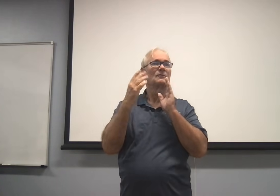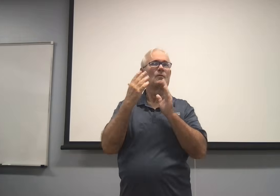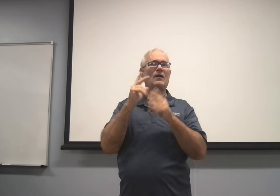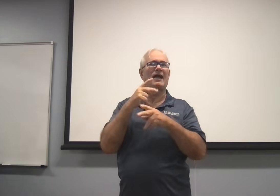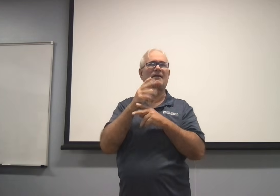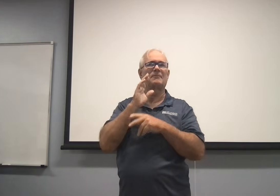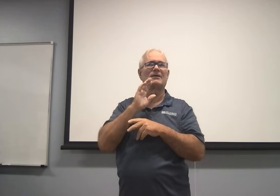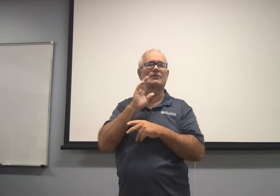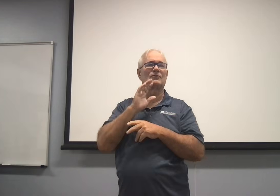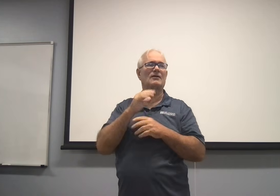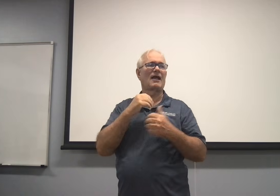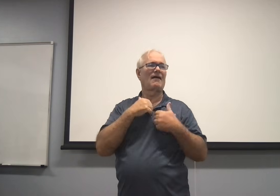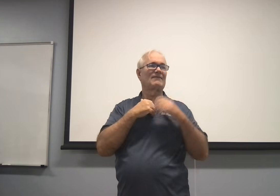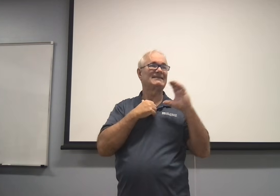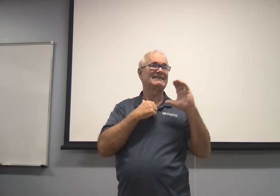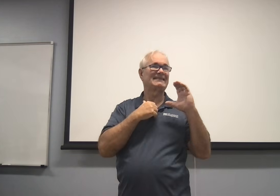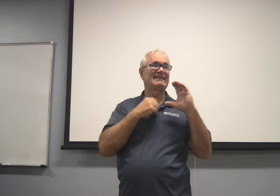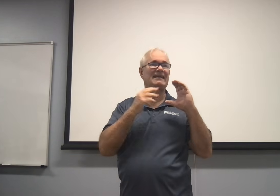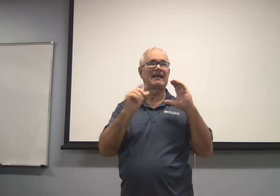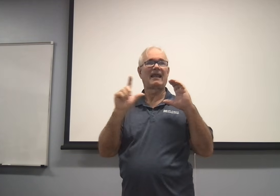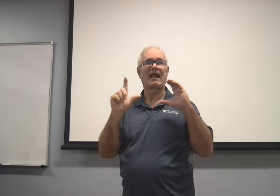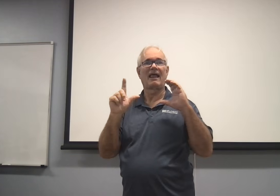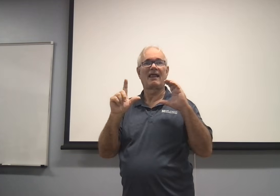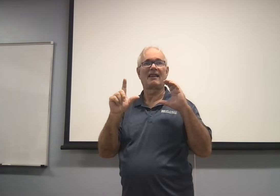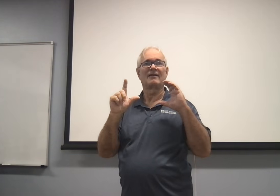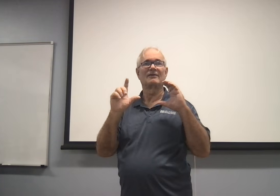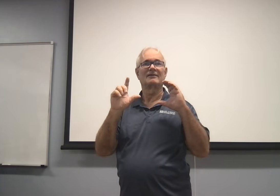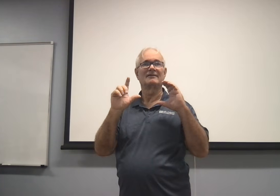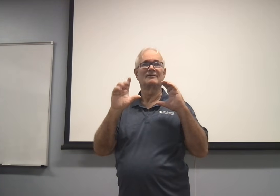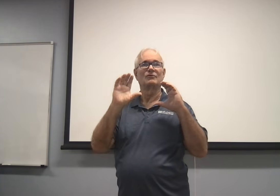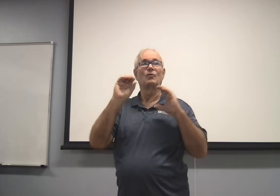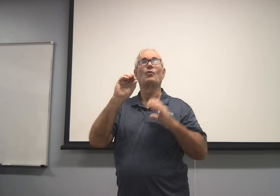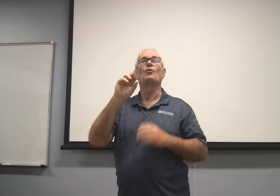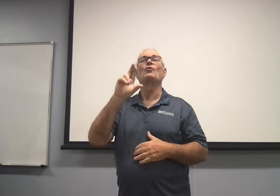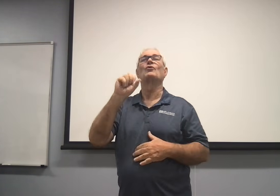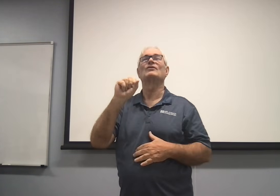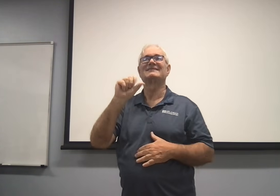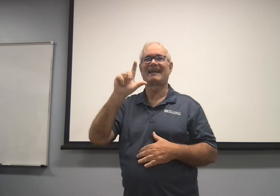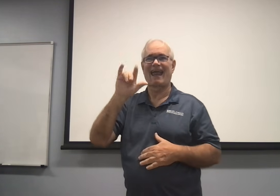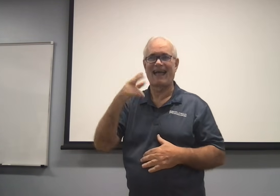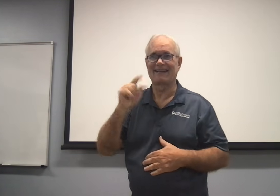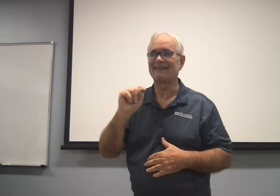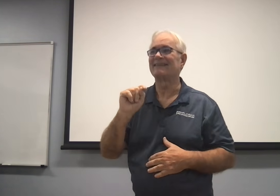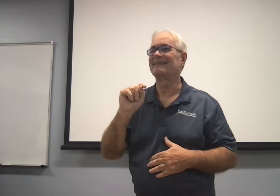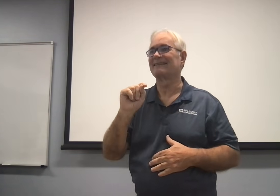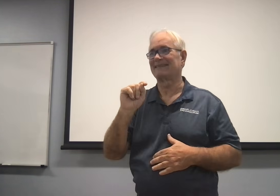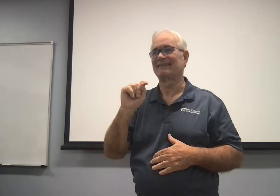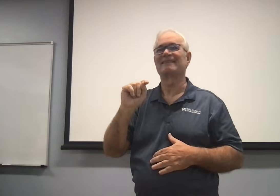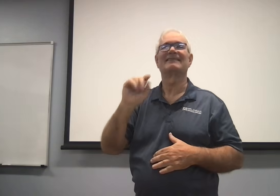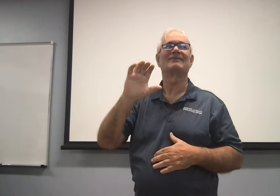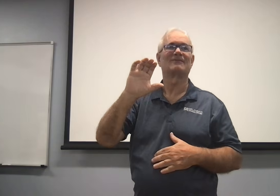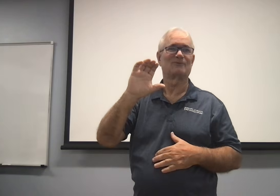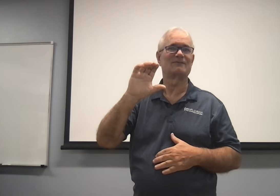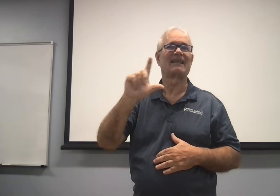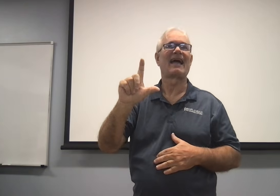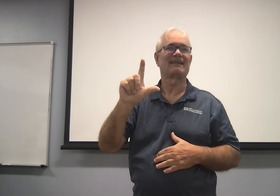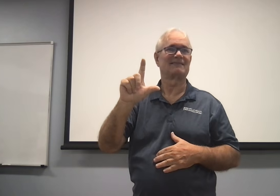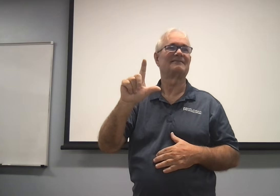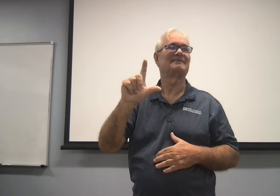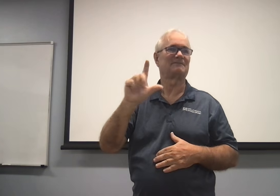Coors Light. What kind of beer has C and the interpreter already gave you the answer. Sorry about that. Yeah, Coors Light. Coors